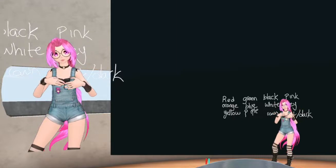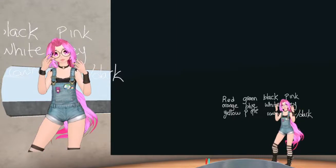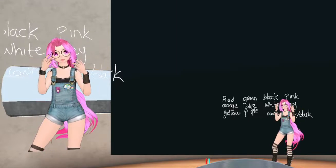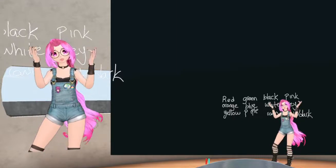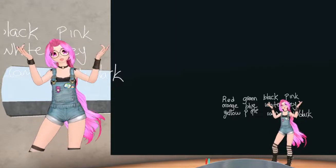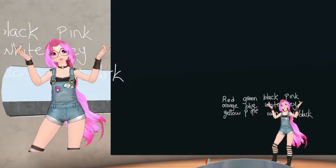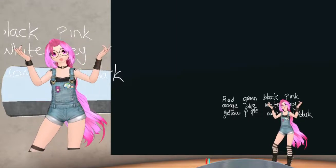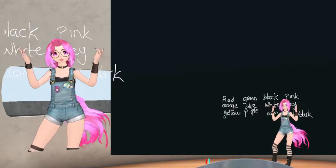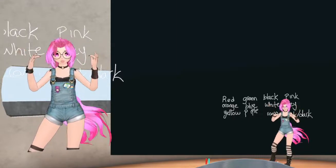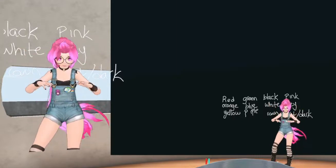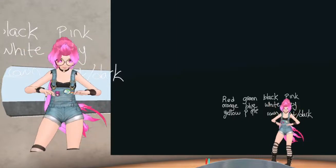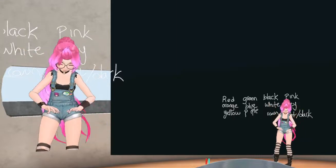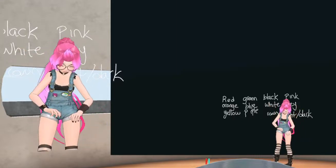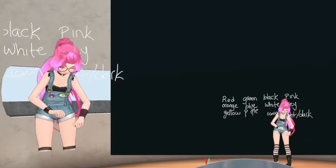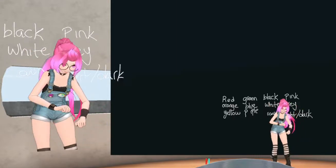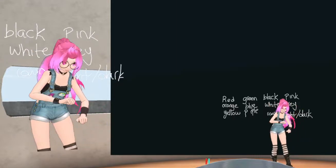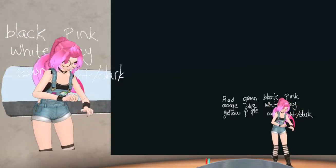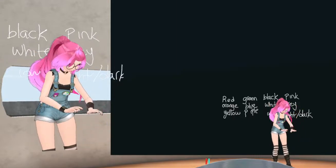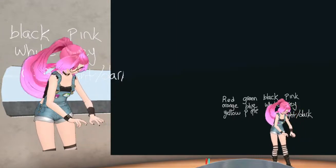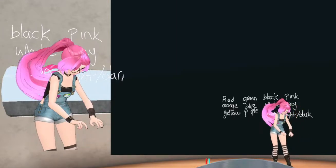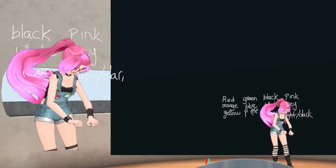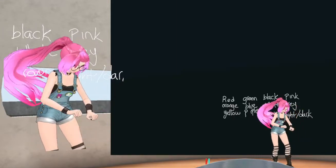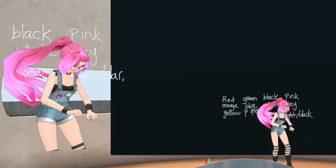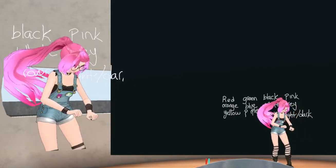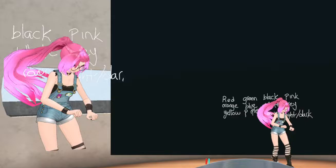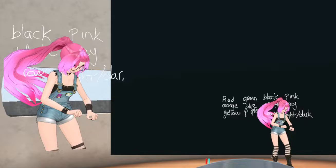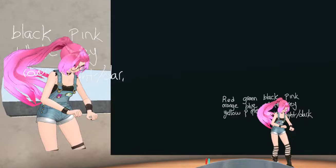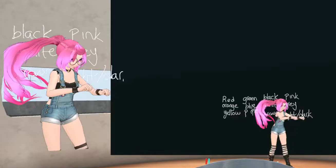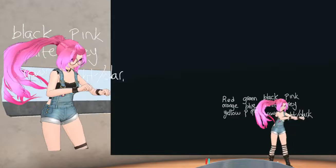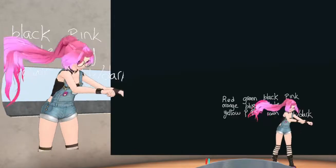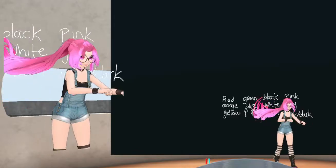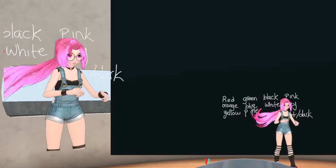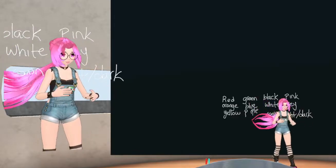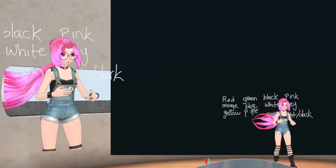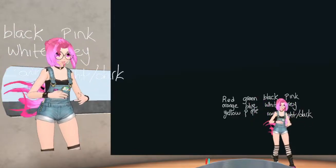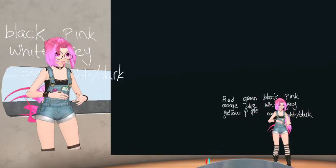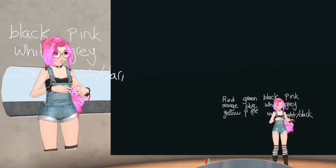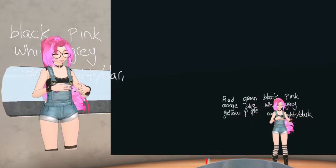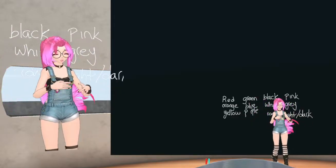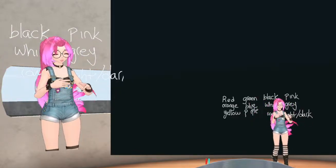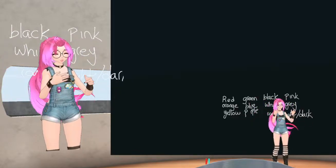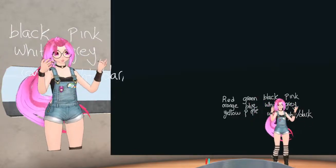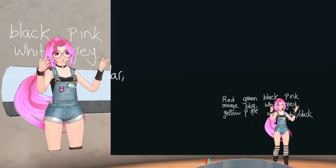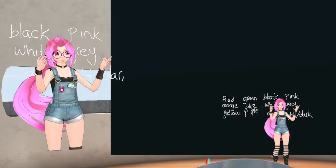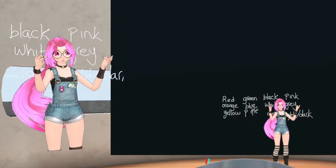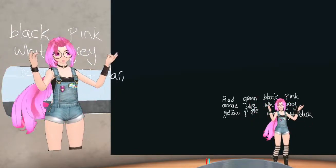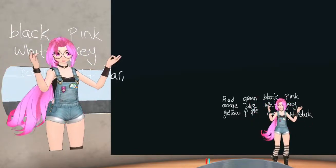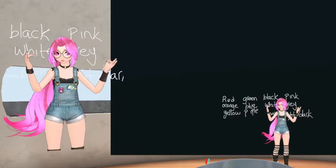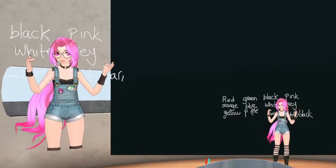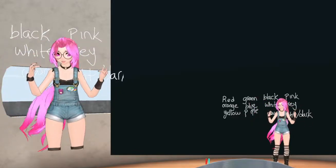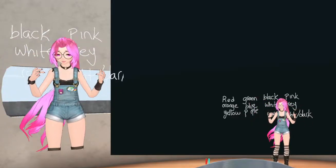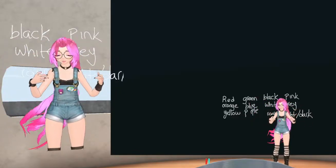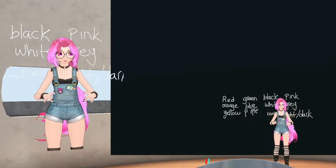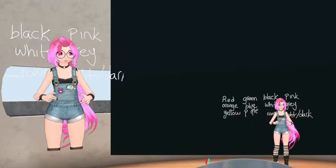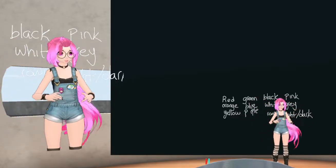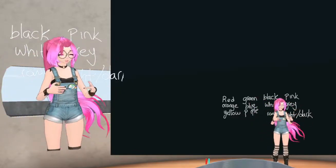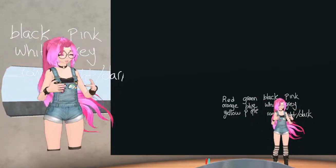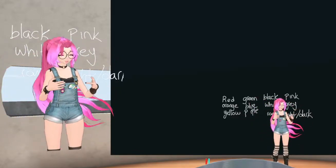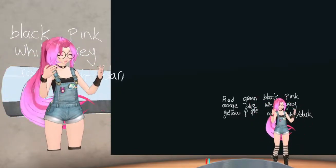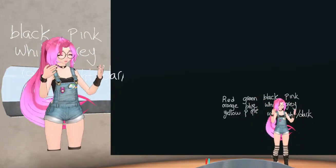Like, like you open a big, I always imagine like a treasure chest. And you're like, oh,